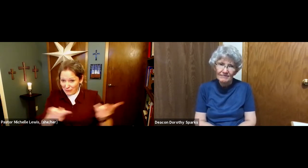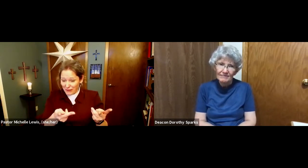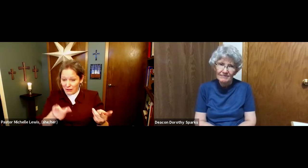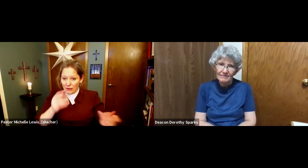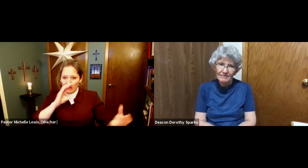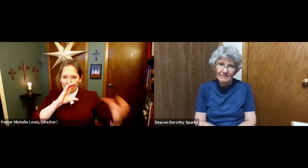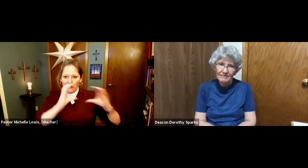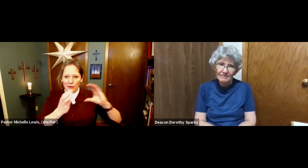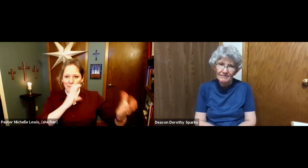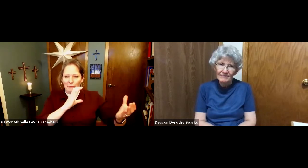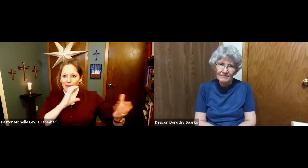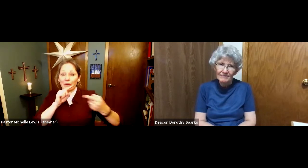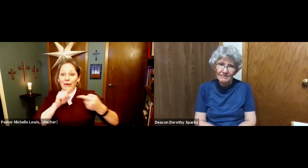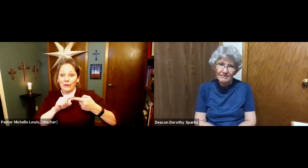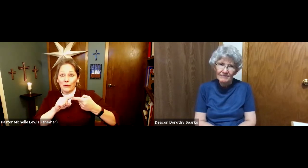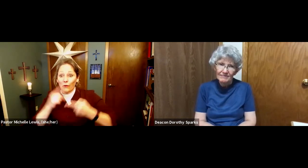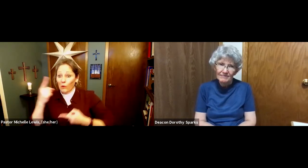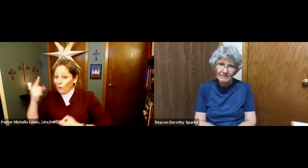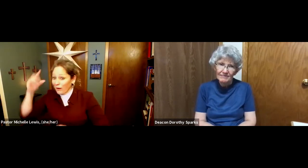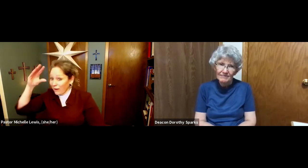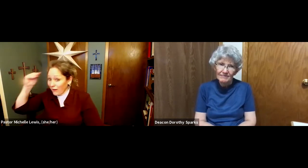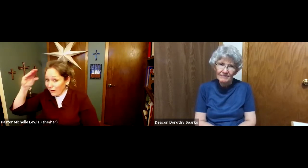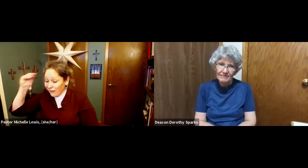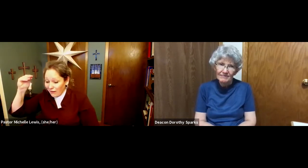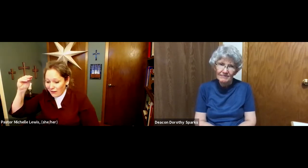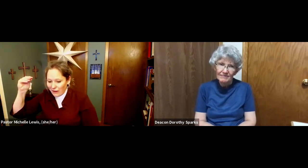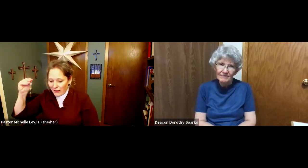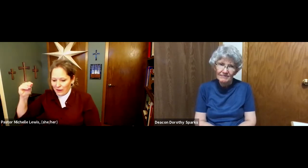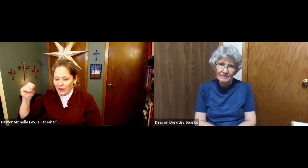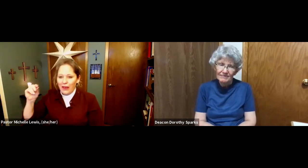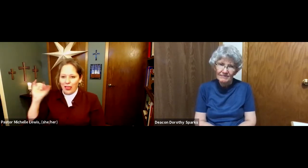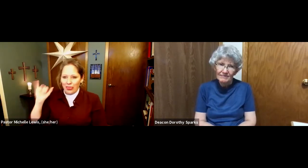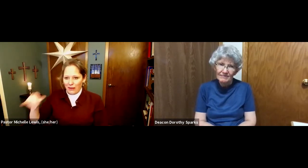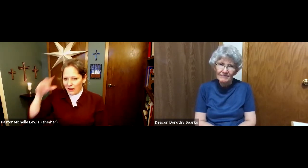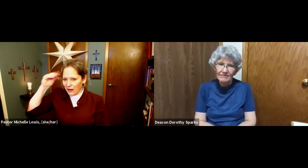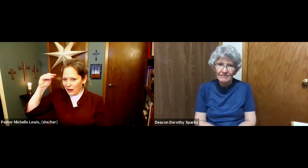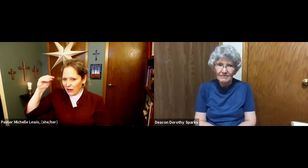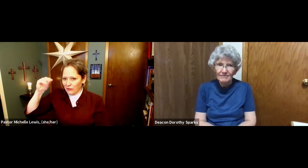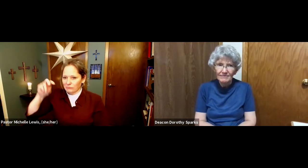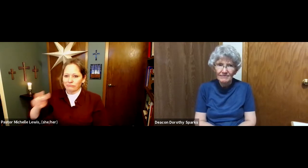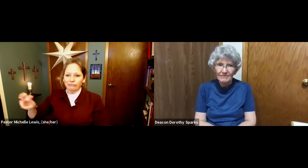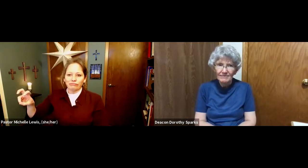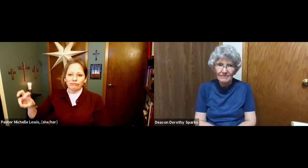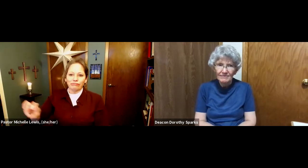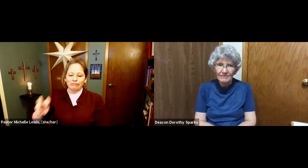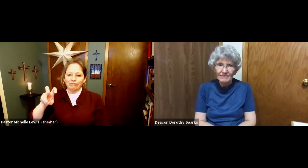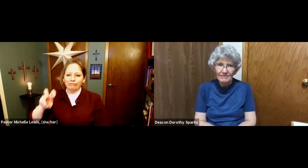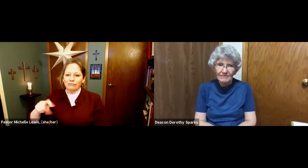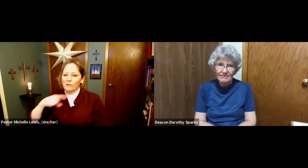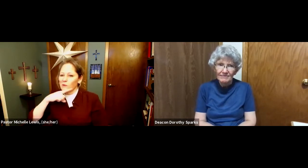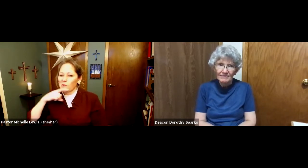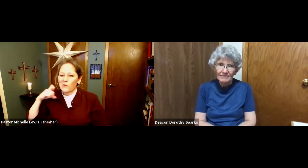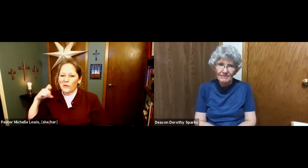Now, as you encounter all of these names, you will notice that this is in contrast to a single